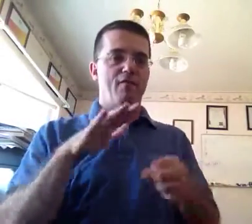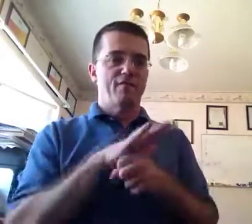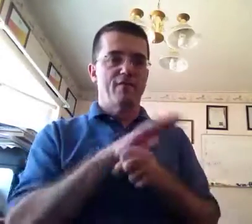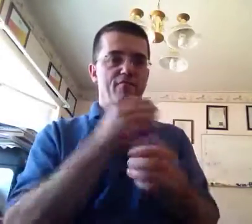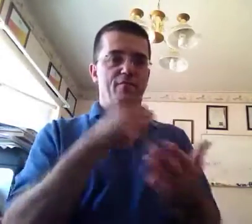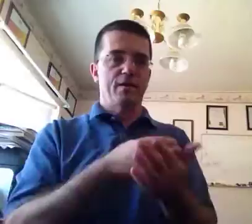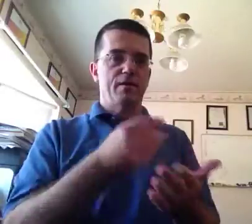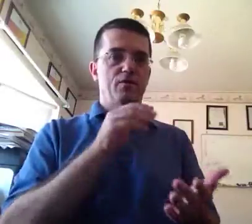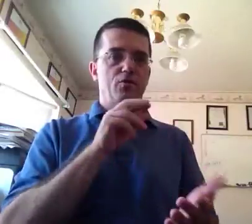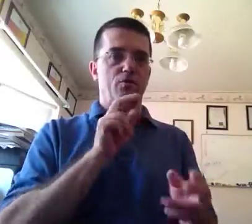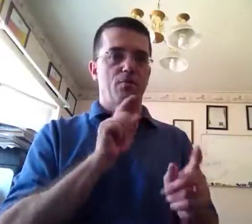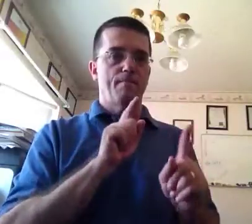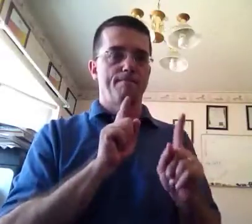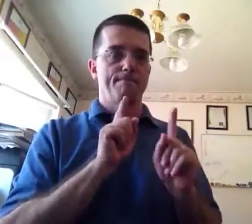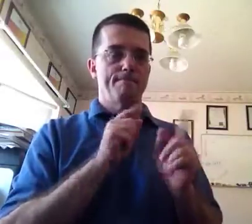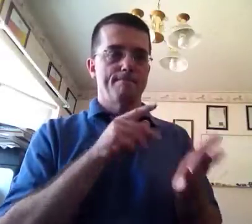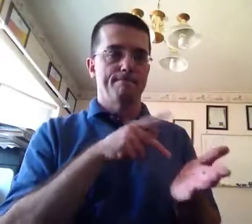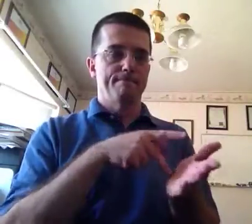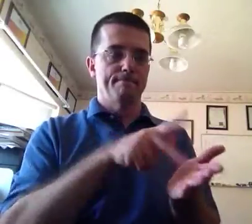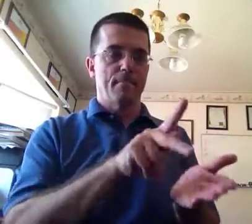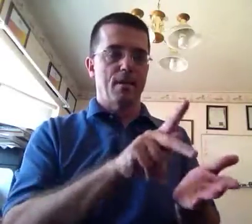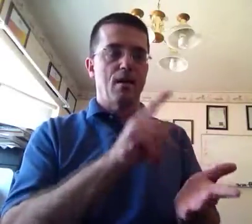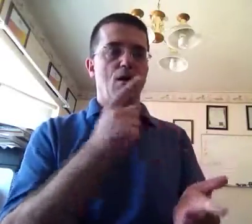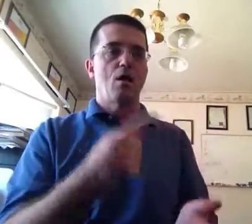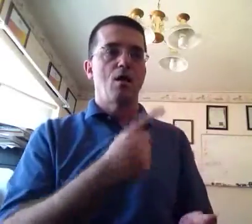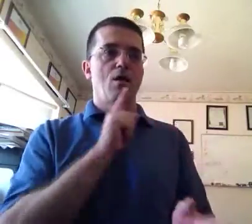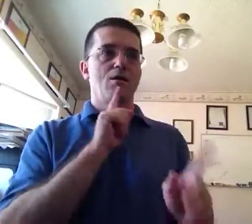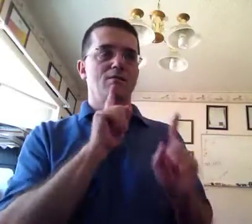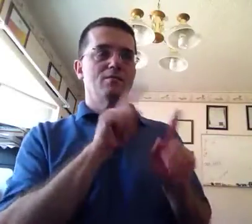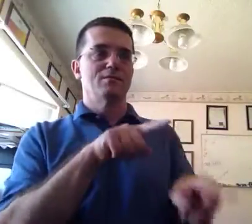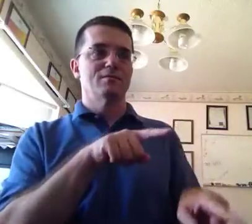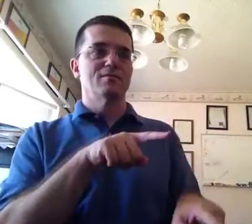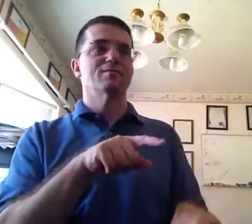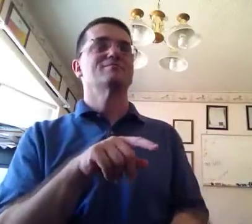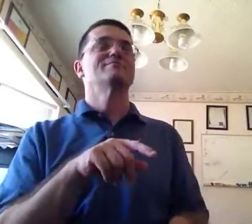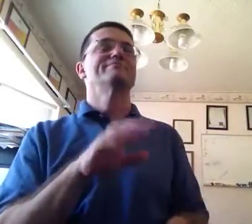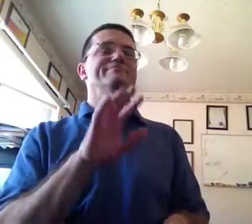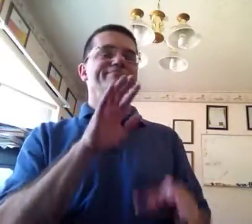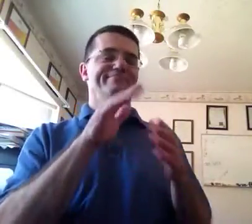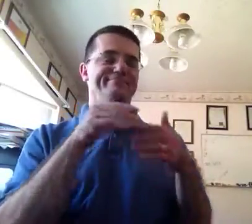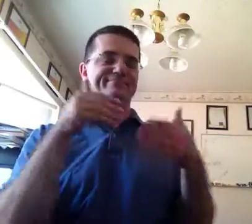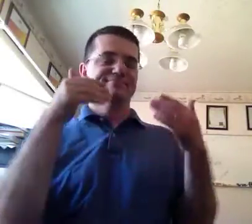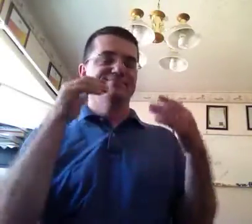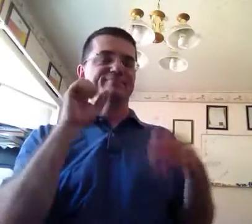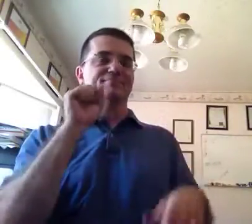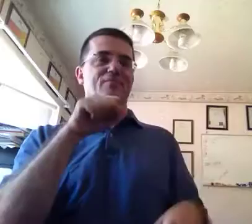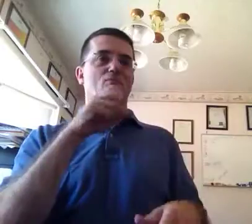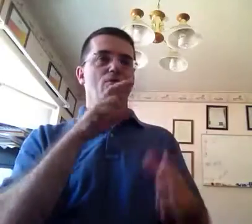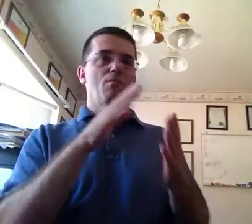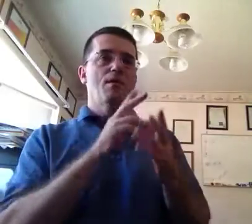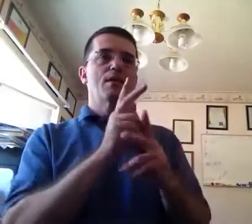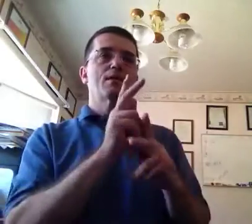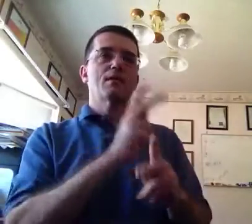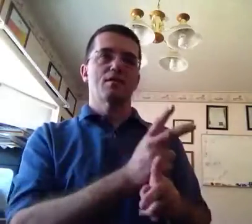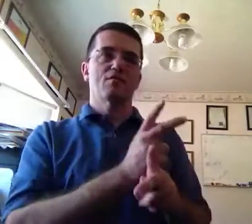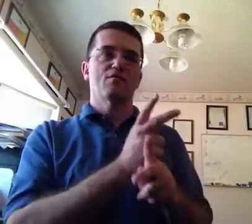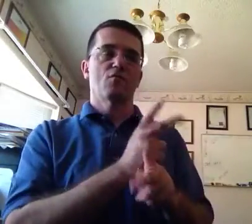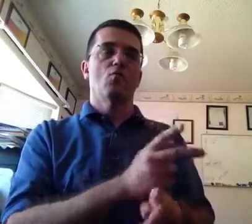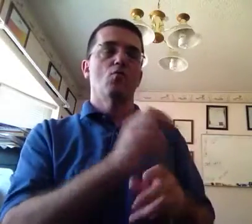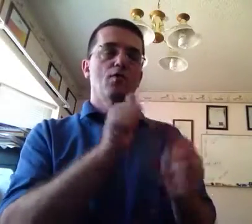this nursing home? Yeah. Well, the answer is always a smile and a nod. Yes, Dad. We've been very careful, and you've done a great